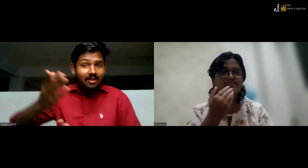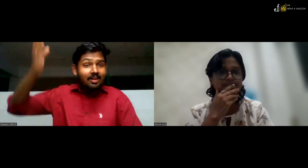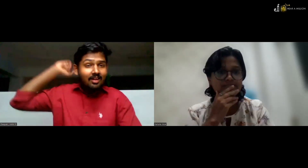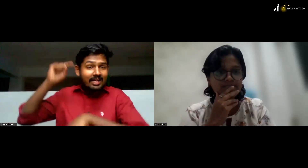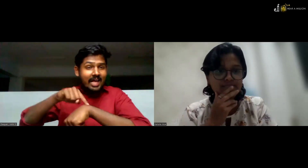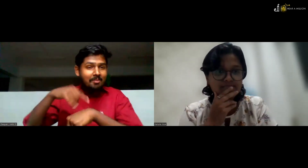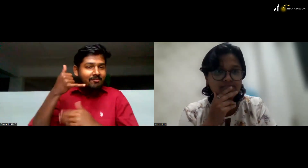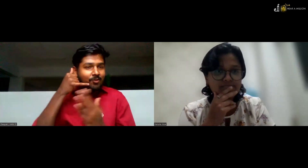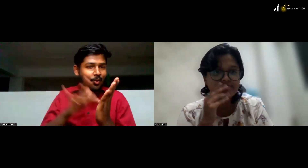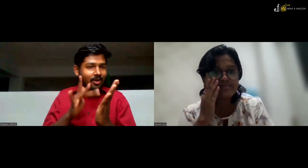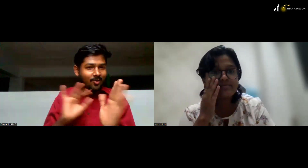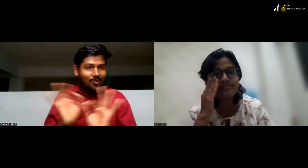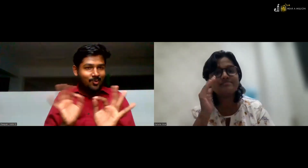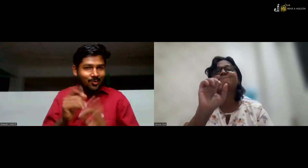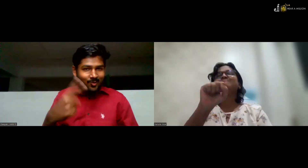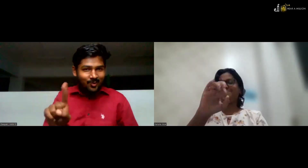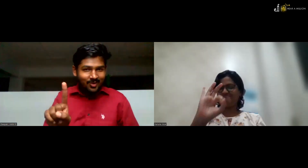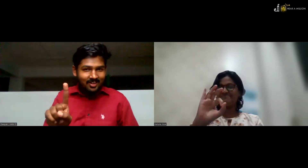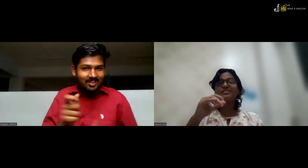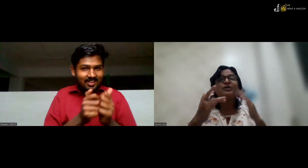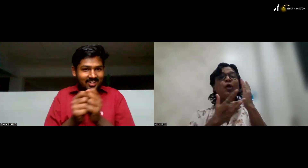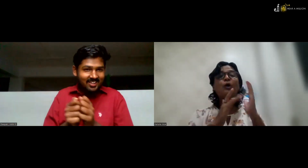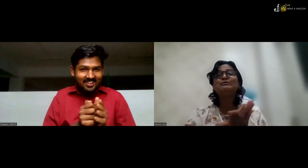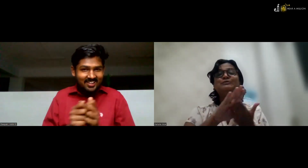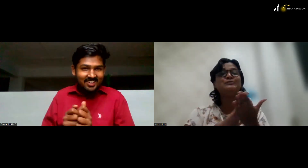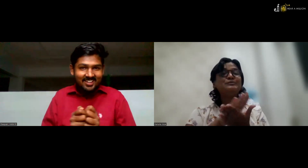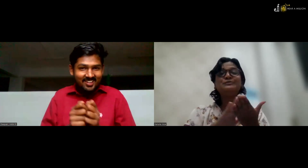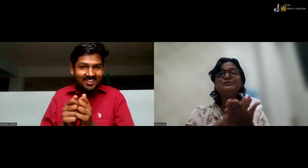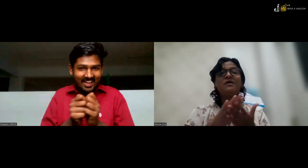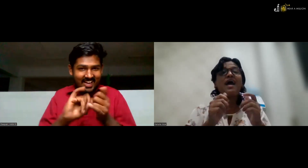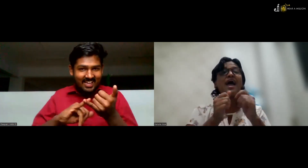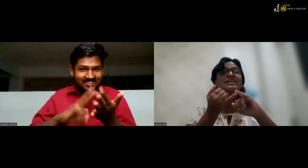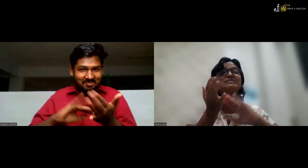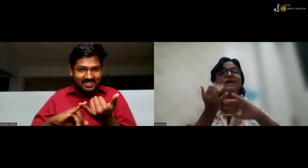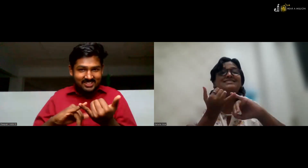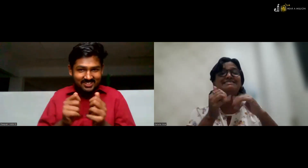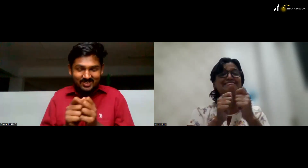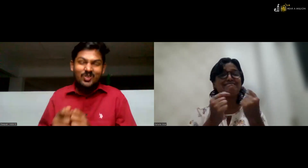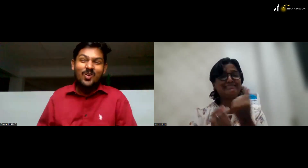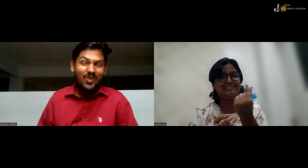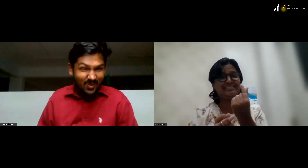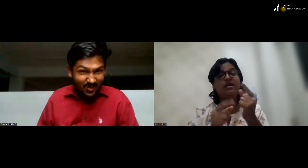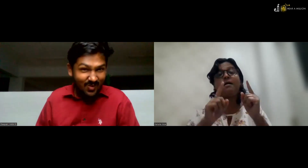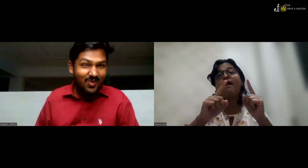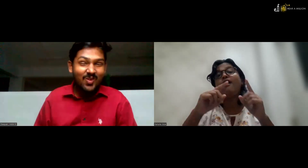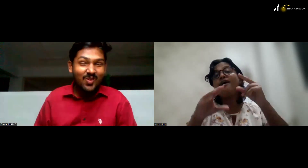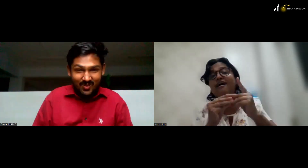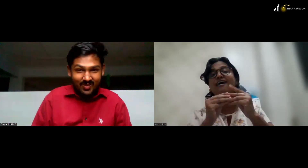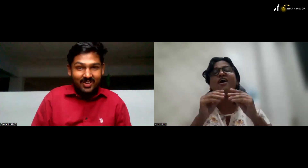So I mean, Deepak is asking, earlier we don't have the smartphone, so how did you? I mean,